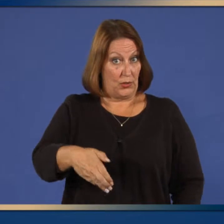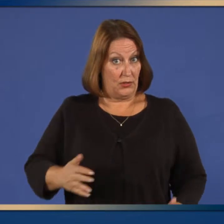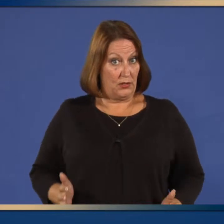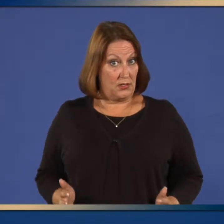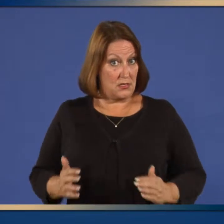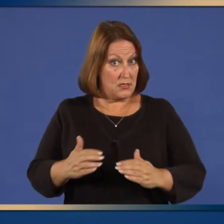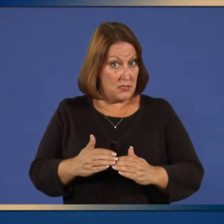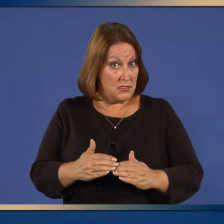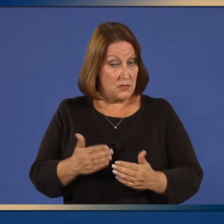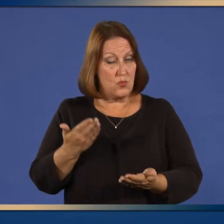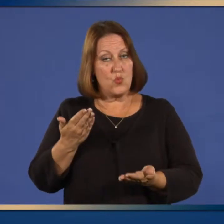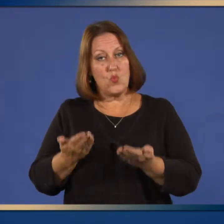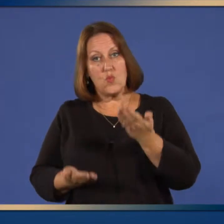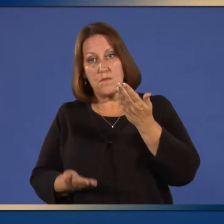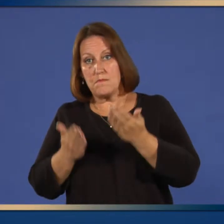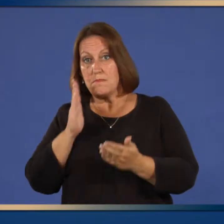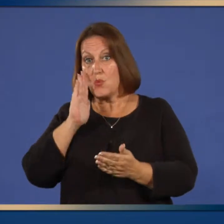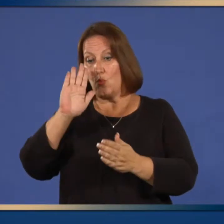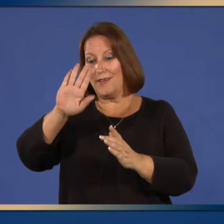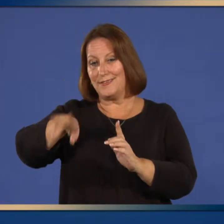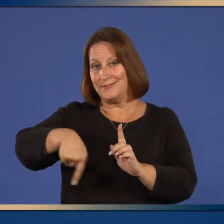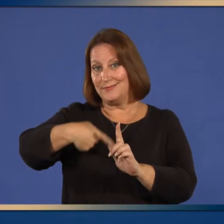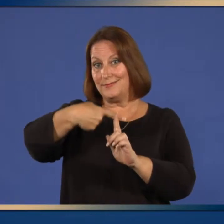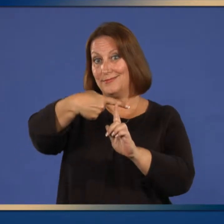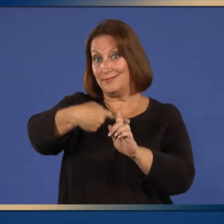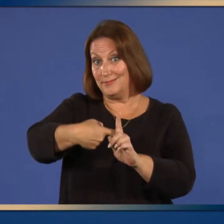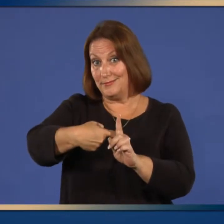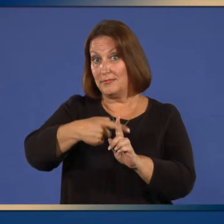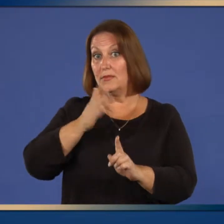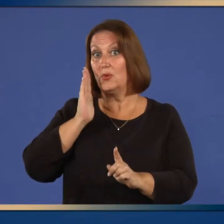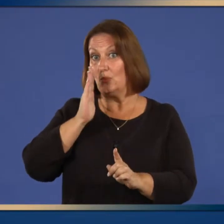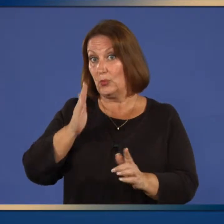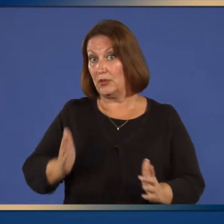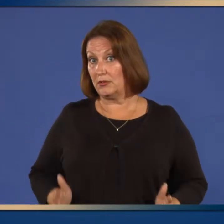become pregnant during the next month?